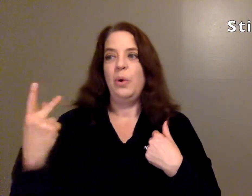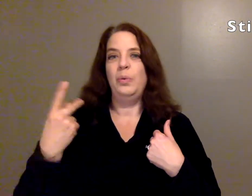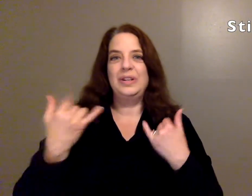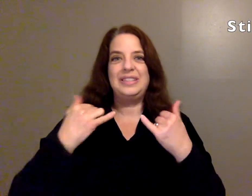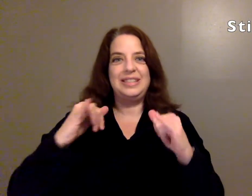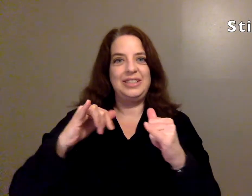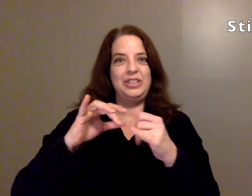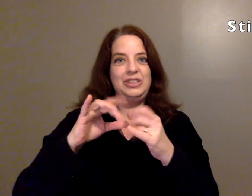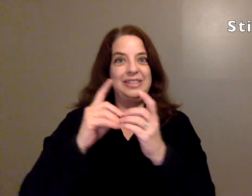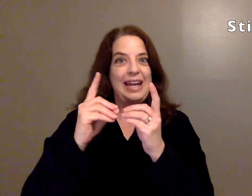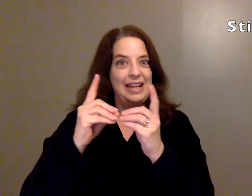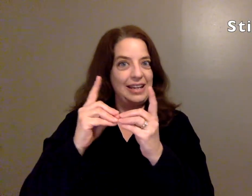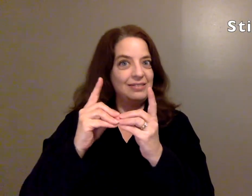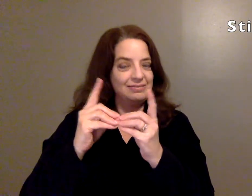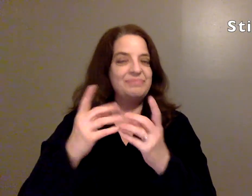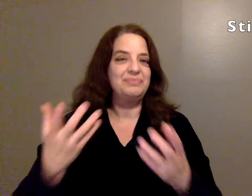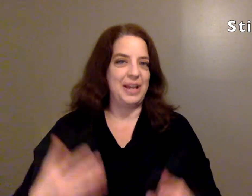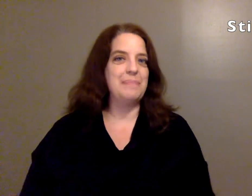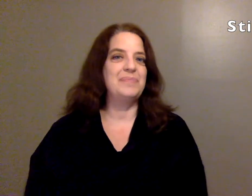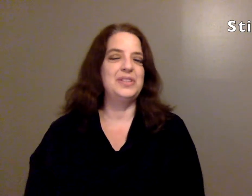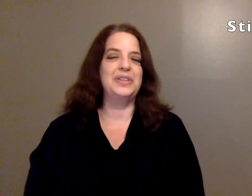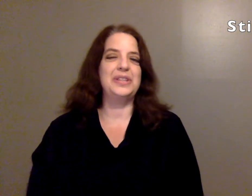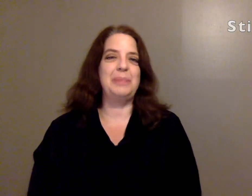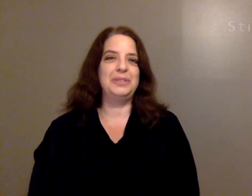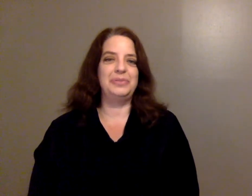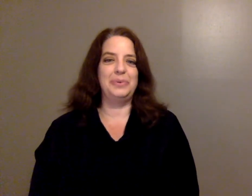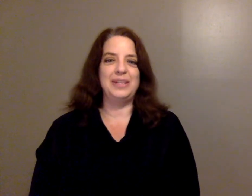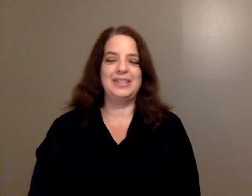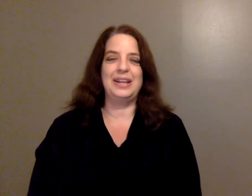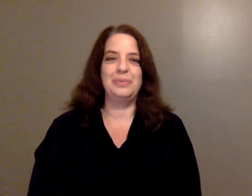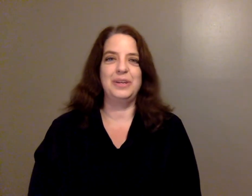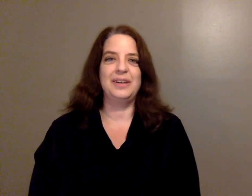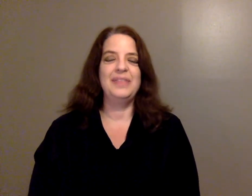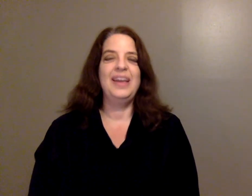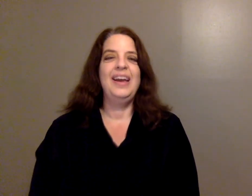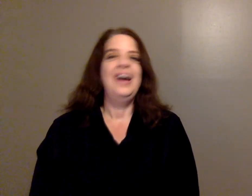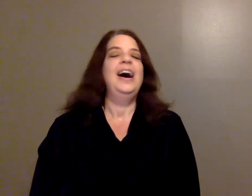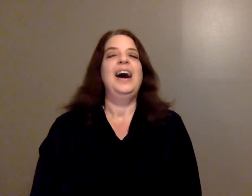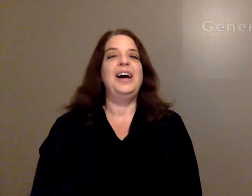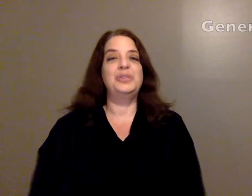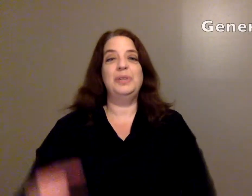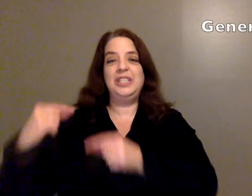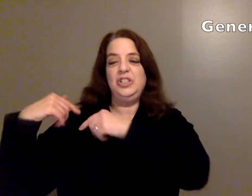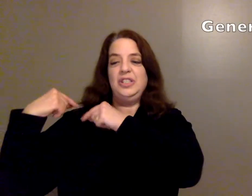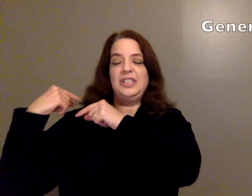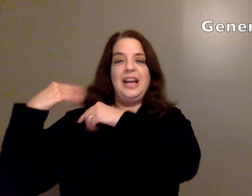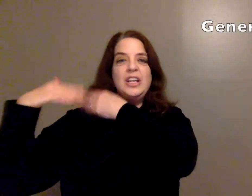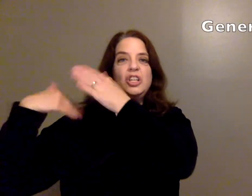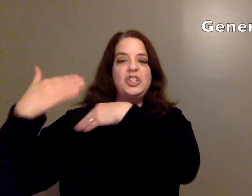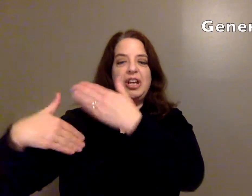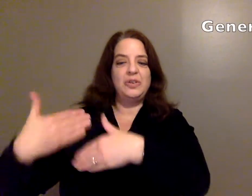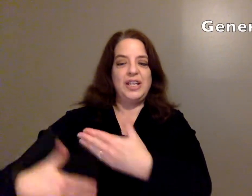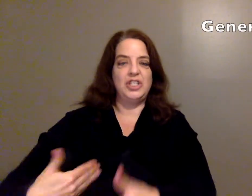We're still dating. Okay. So there's a couple different ways that can work. I also want to teach you the sign